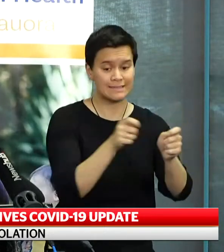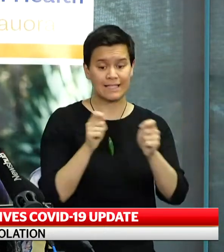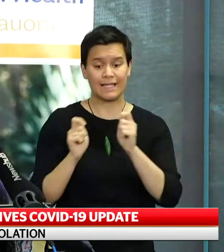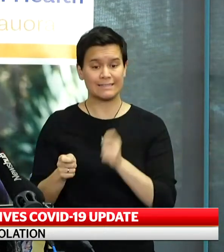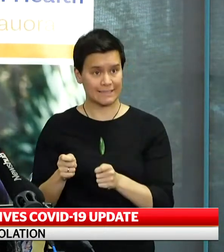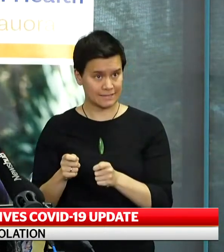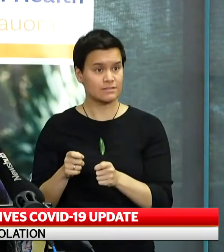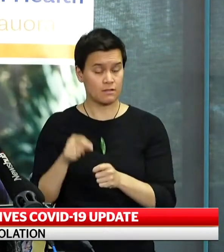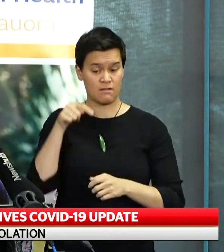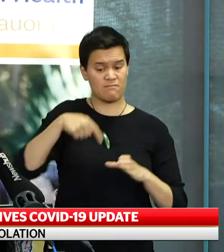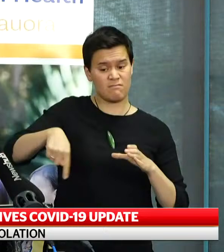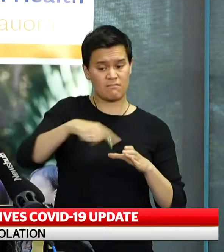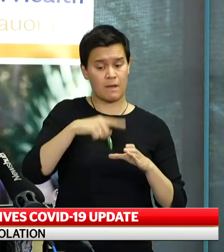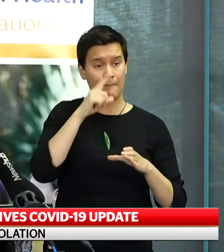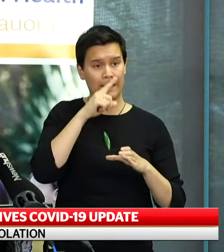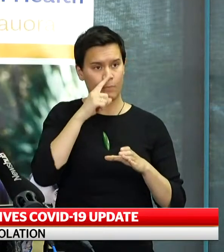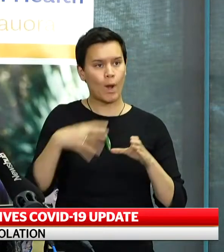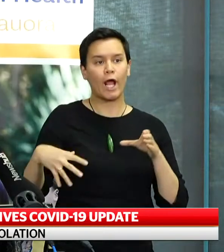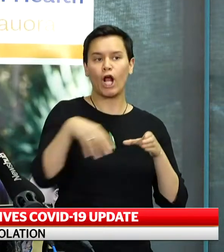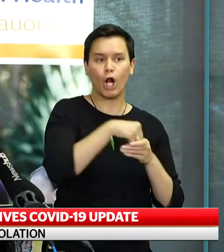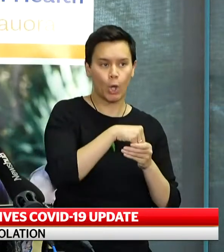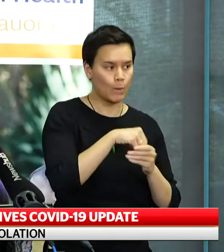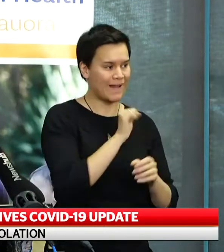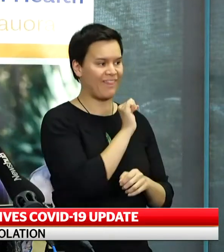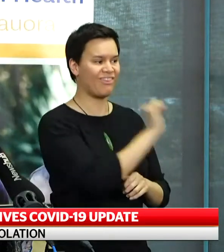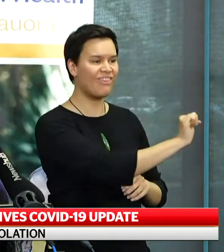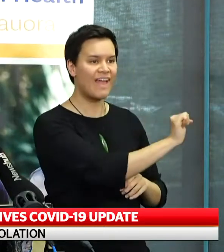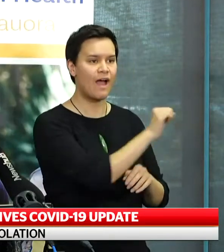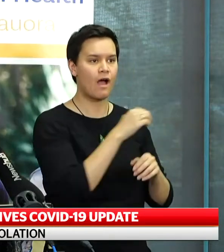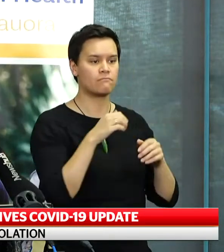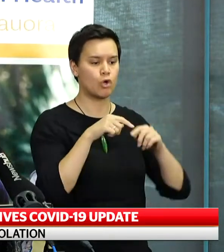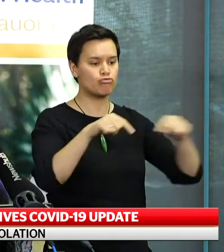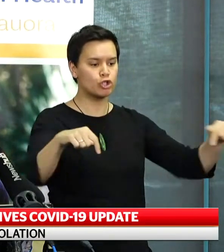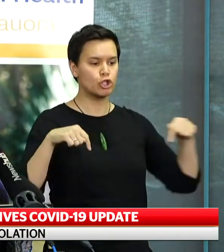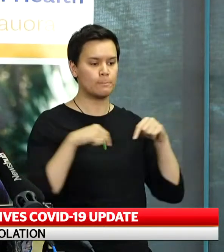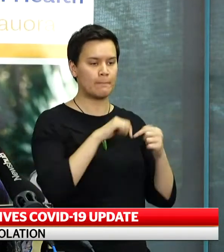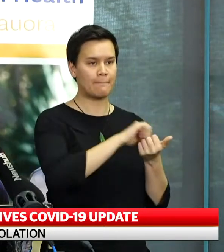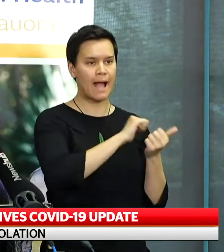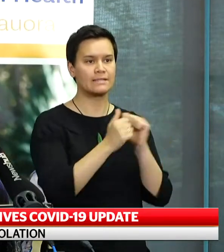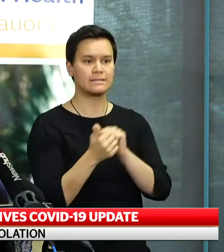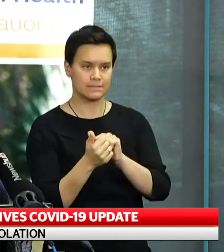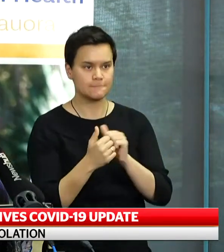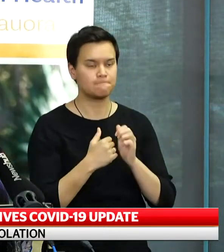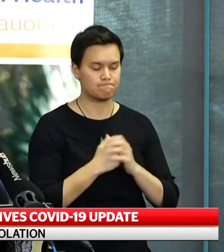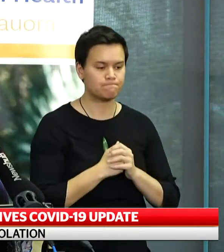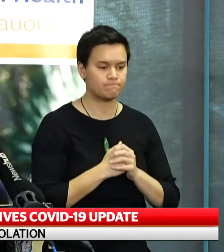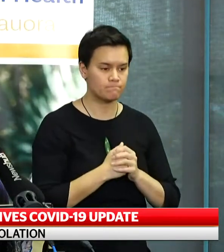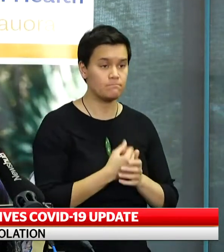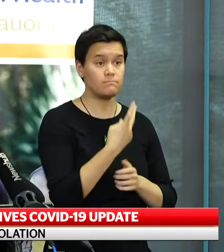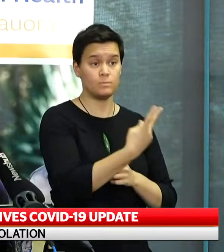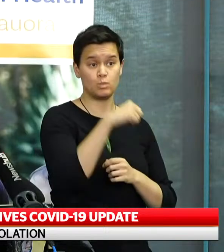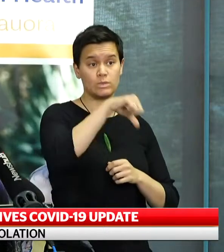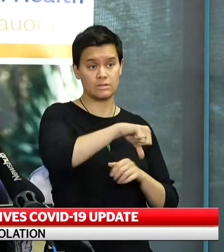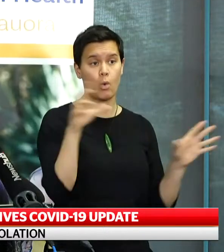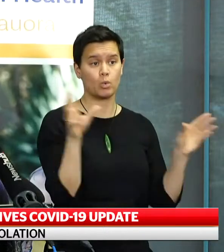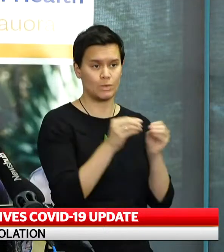been sharing a room with. So a total of 29 cases down there. They are all being